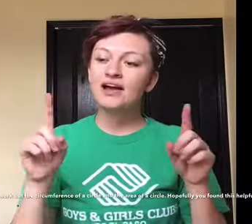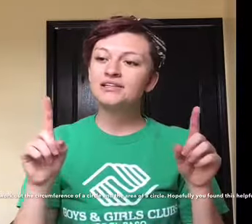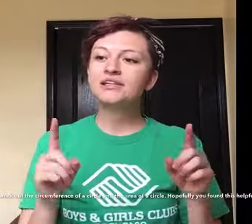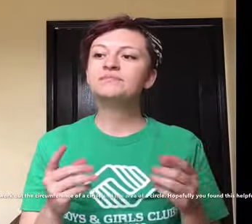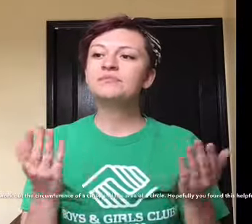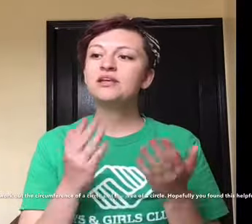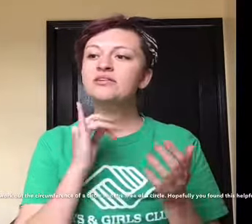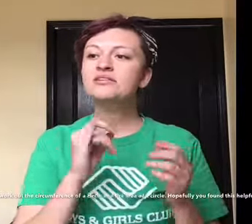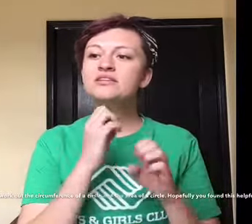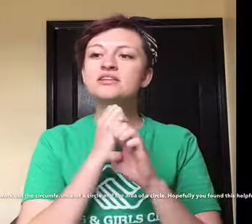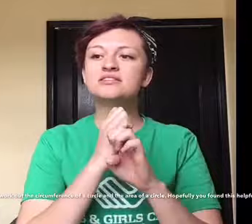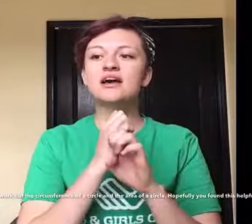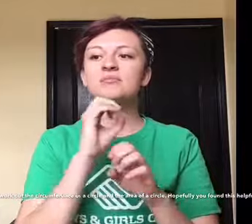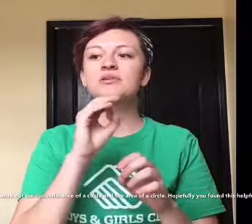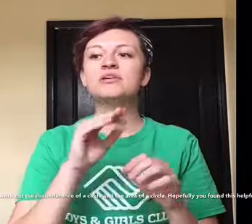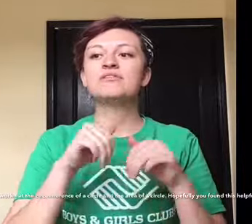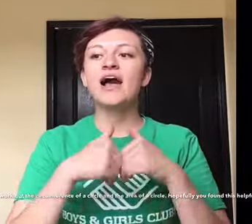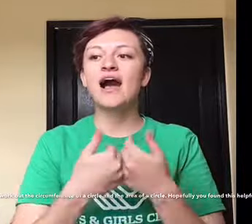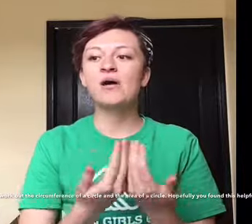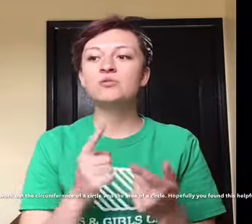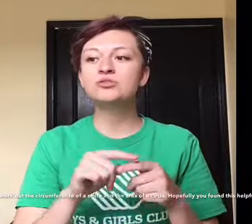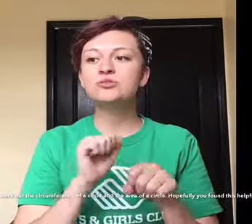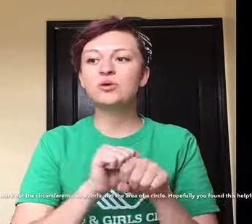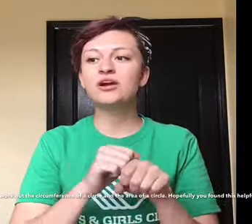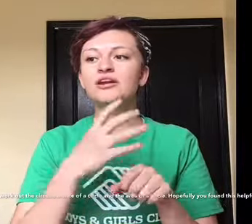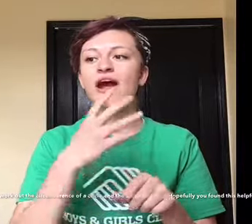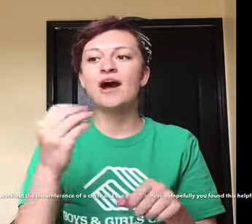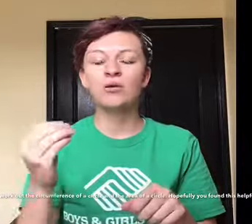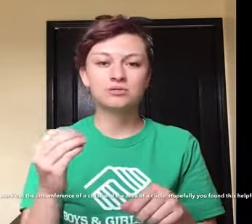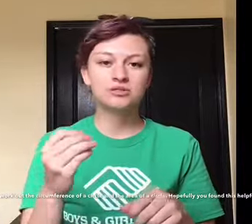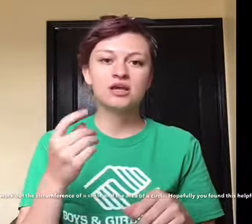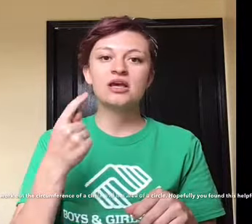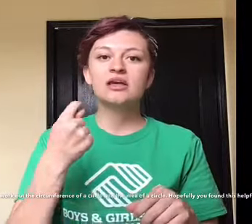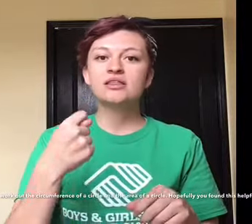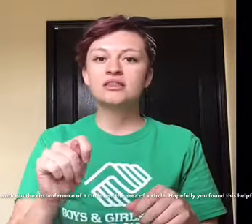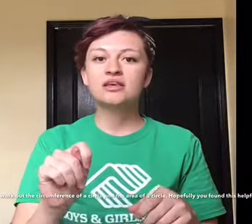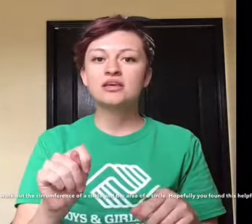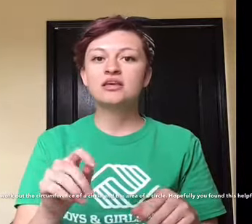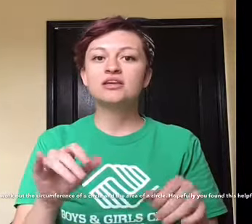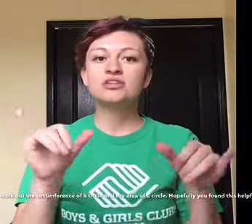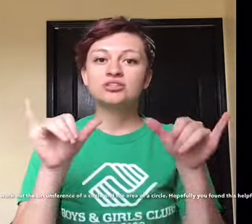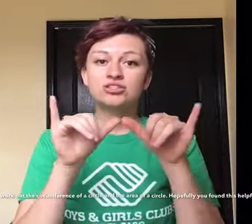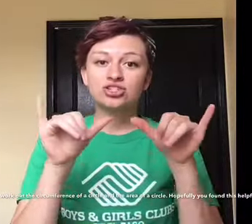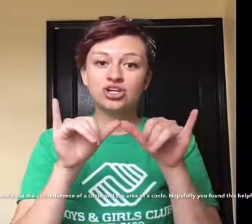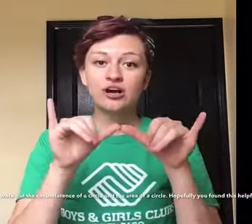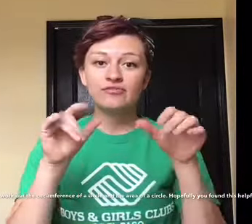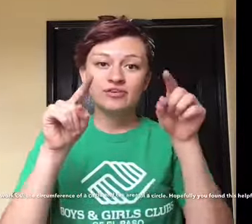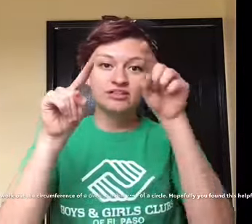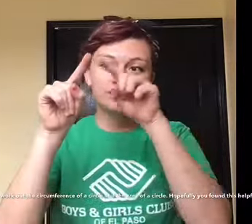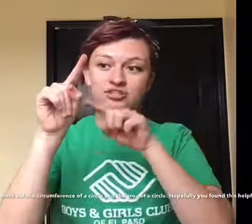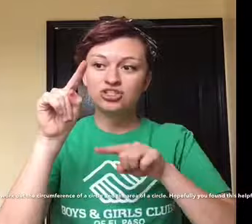Finally, here is an example of how to work out the circumference of a